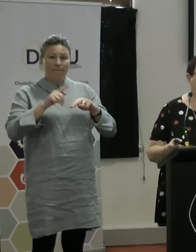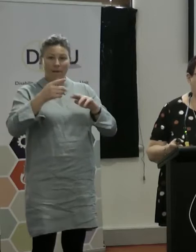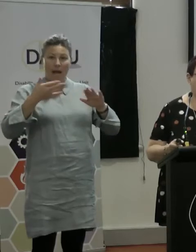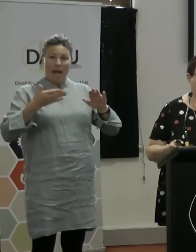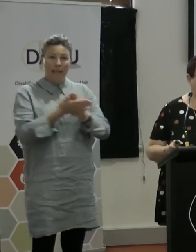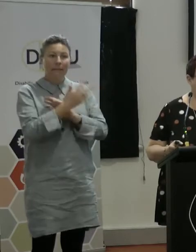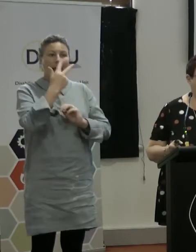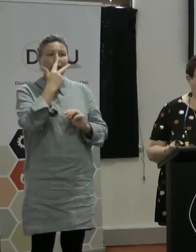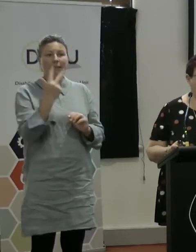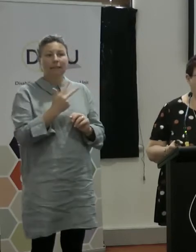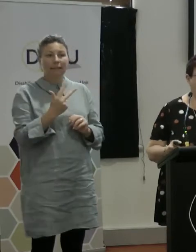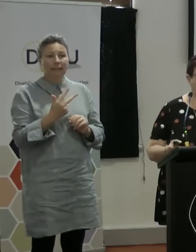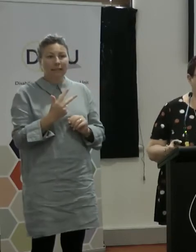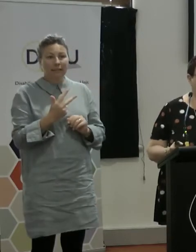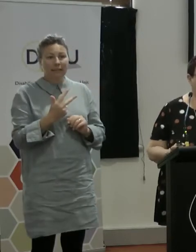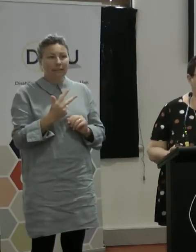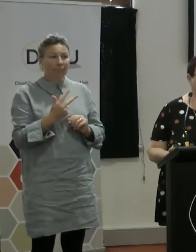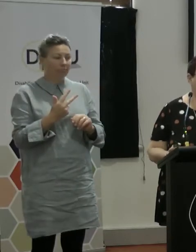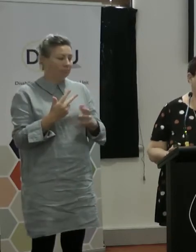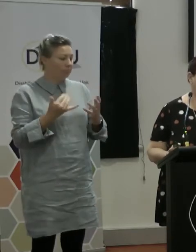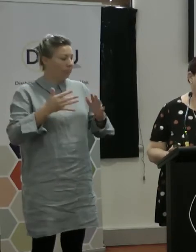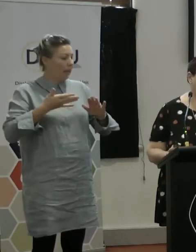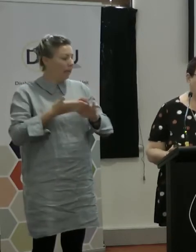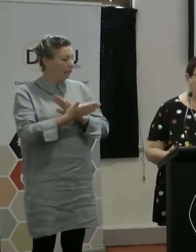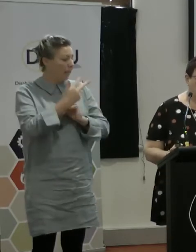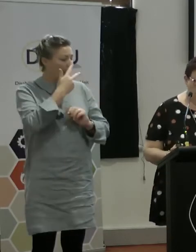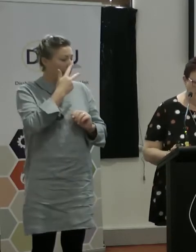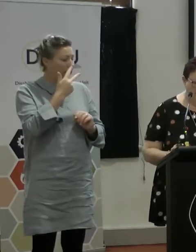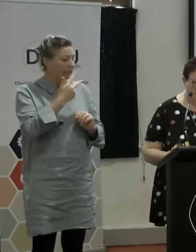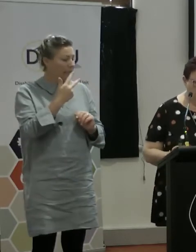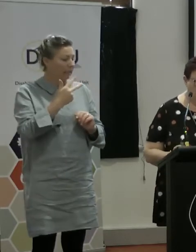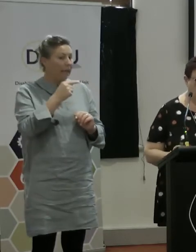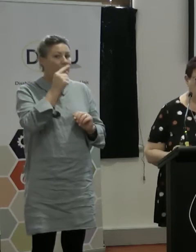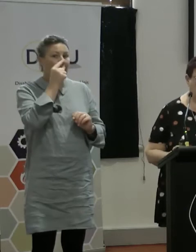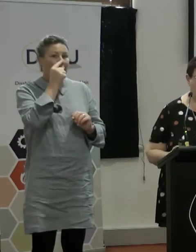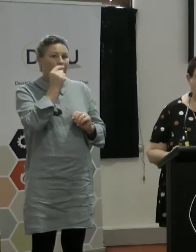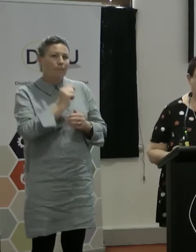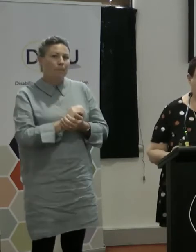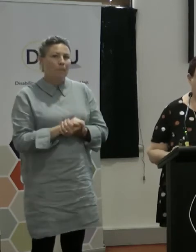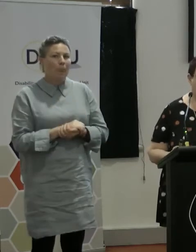child was young and under the age of 18, they can